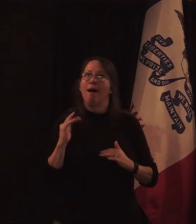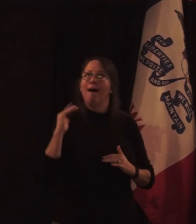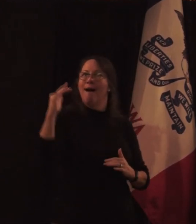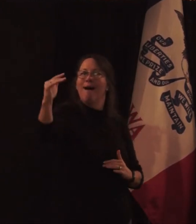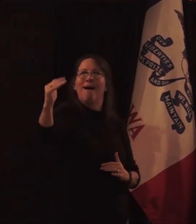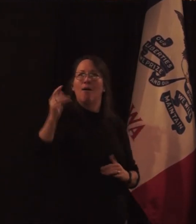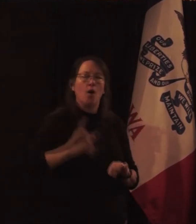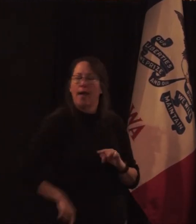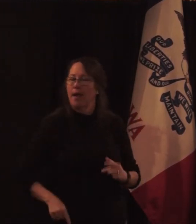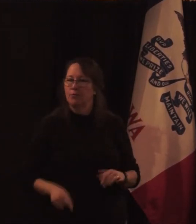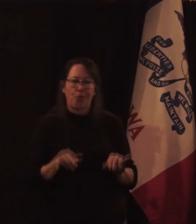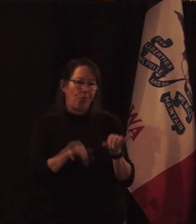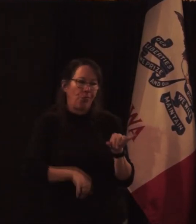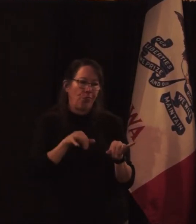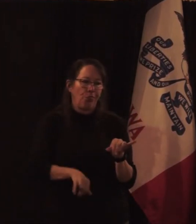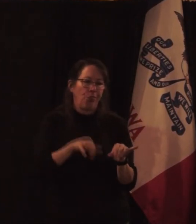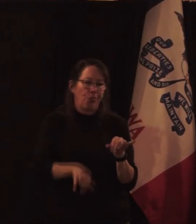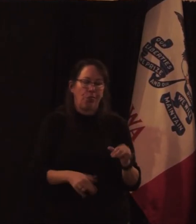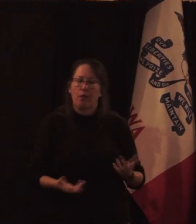get ahead.